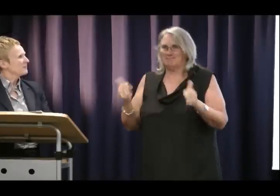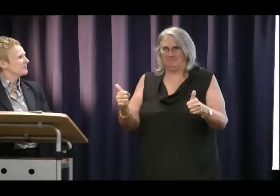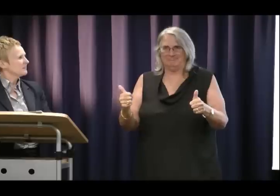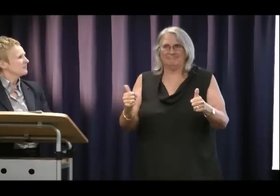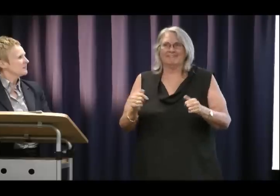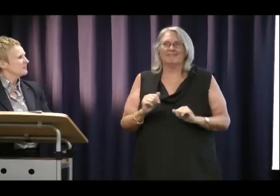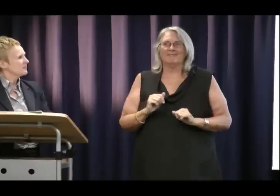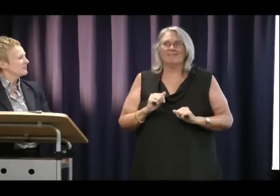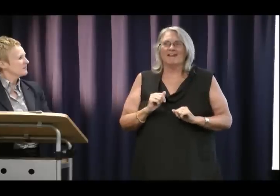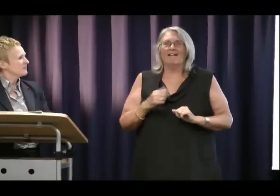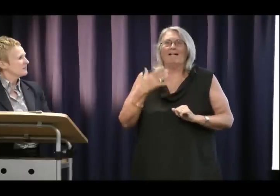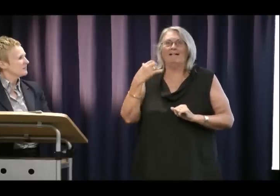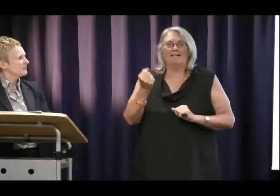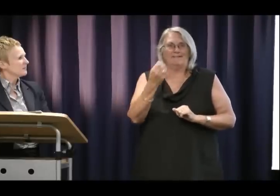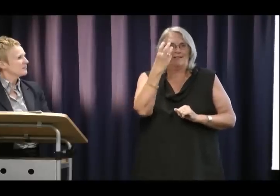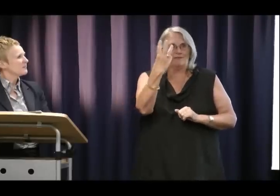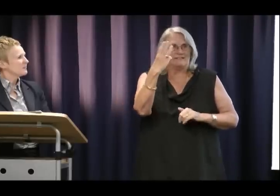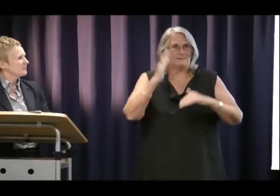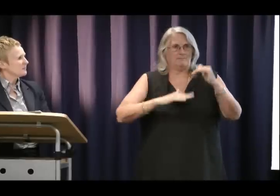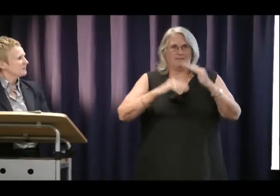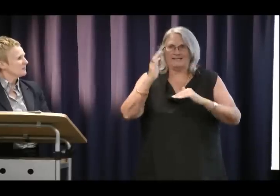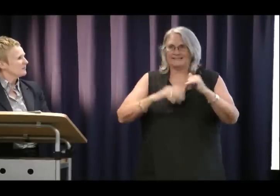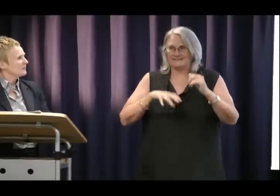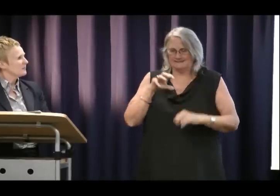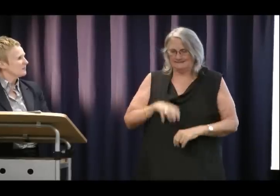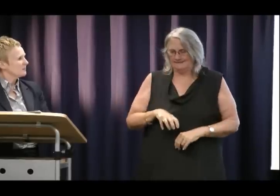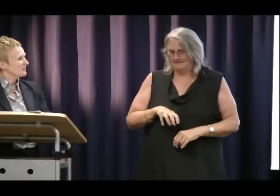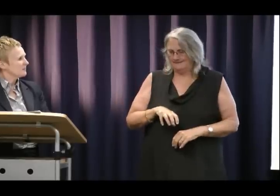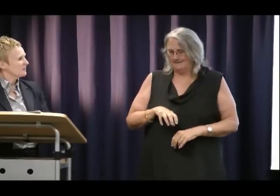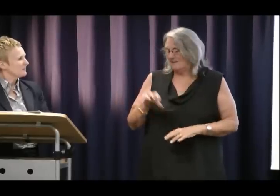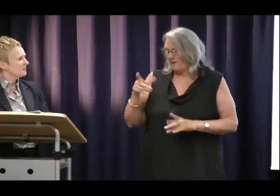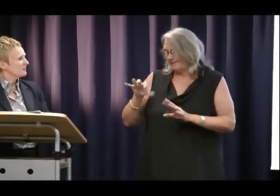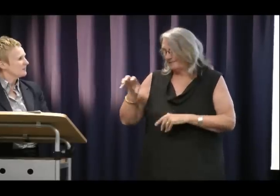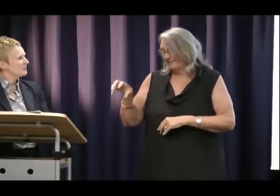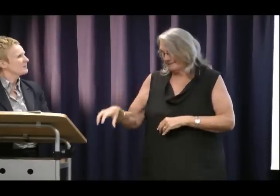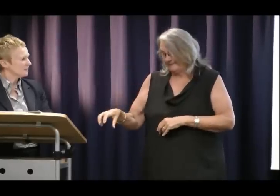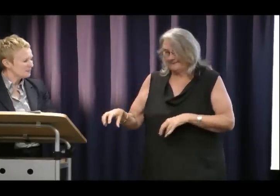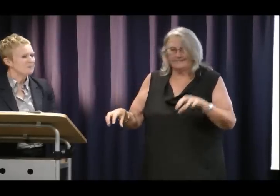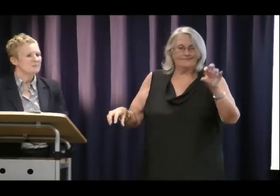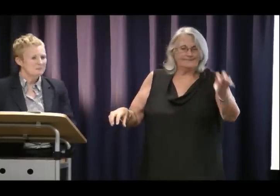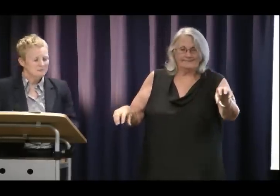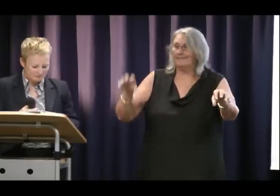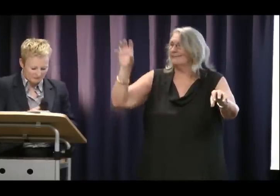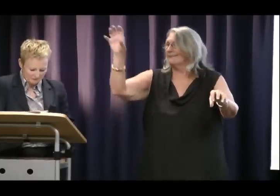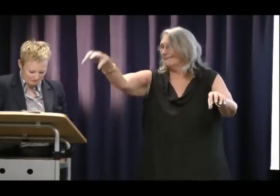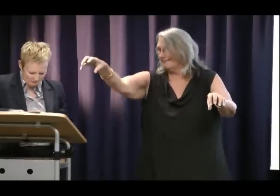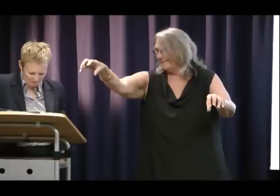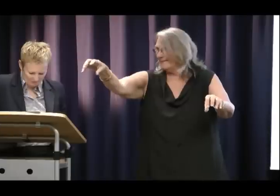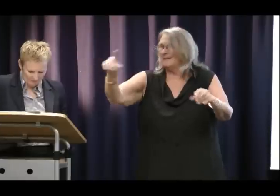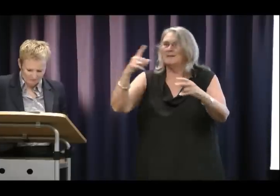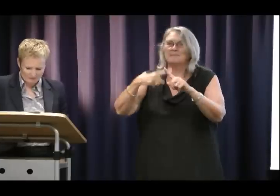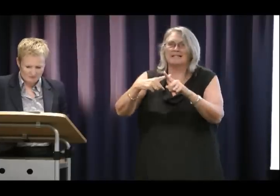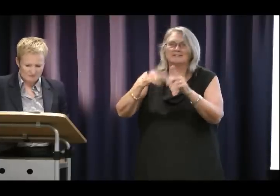we had a square. There was 3 buildings on that property square,